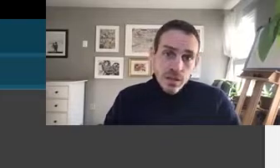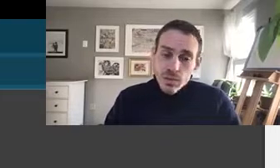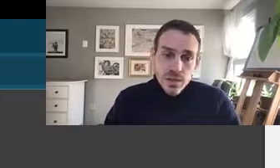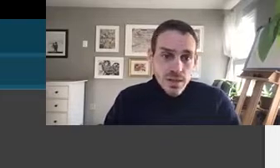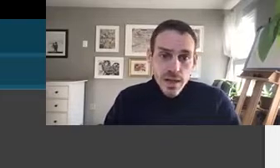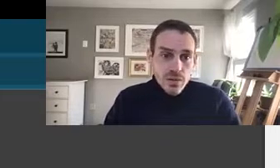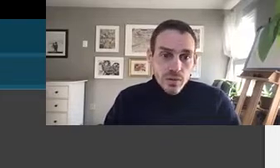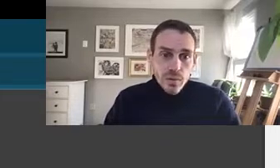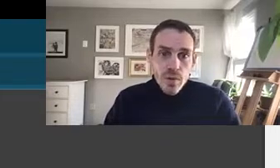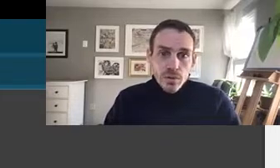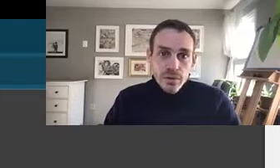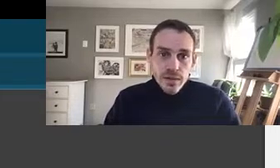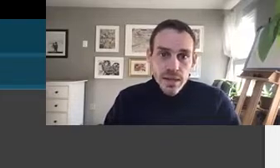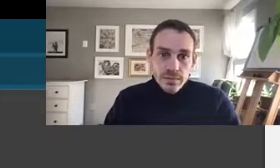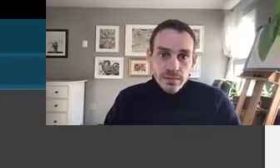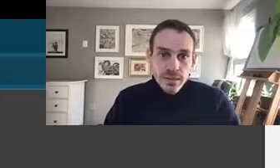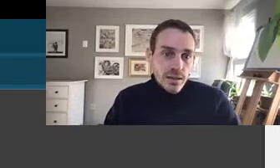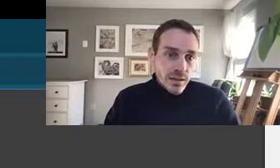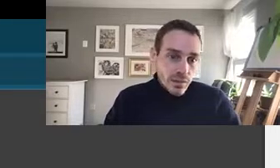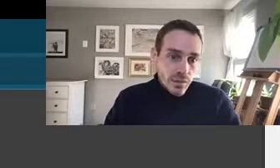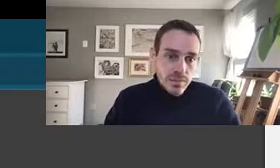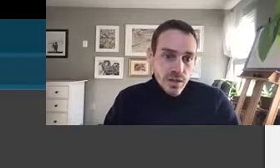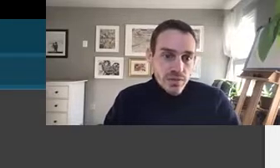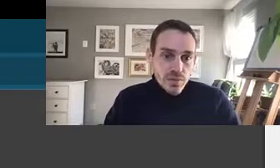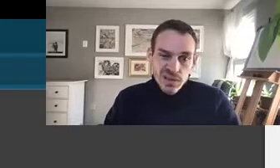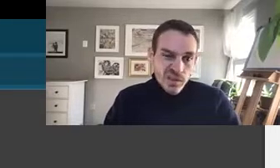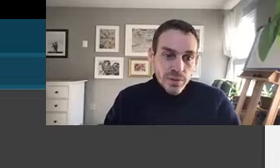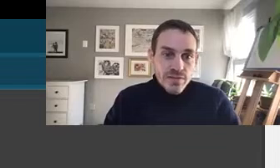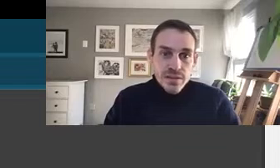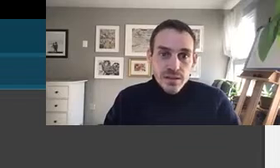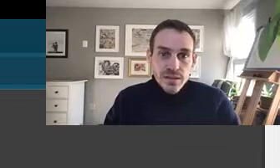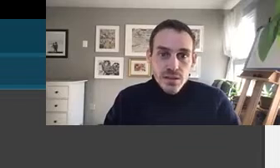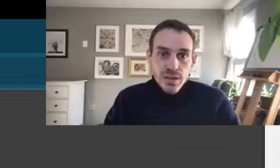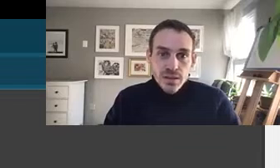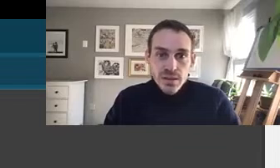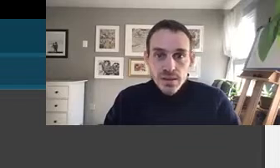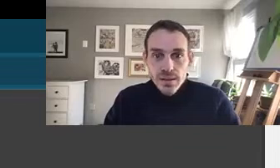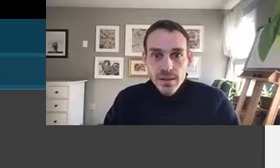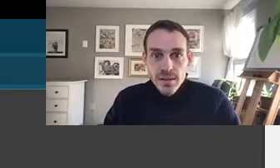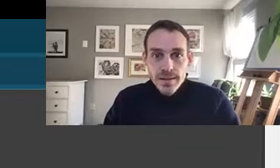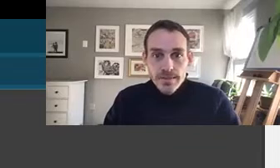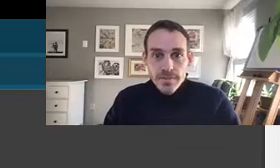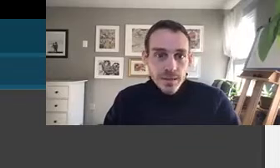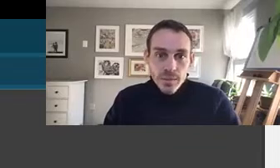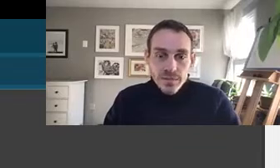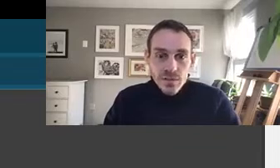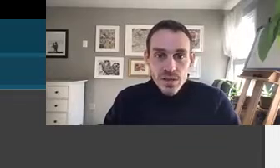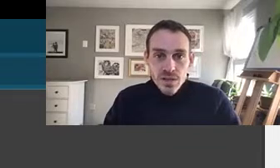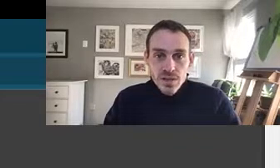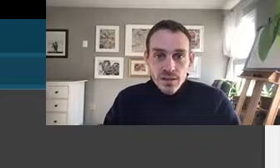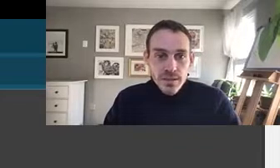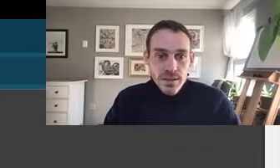it's something you could assign during a remote learning day that they can click through themselves with a little bit of facilitation and a little bit